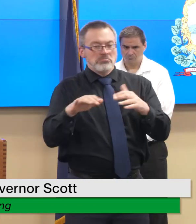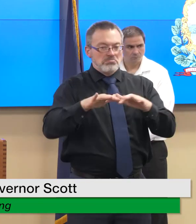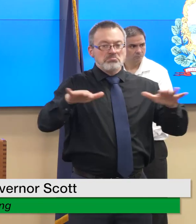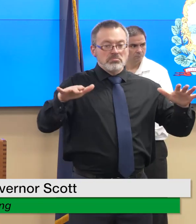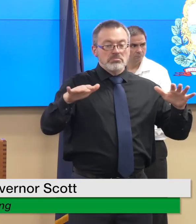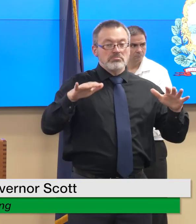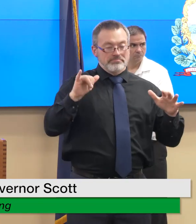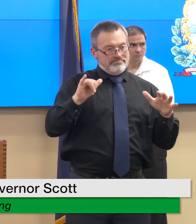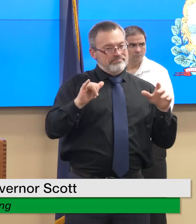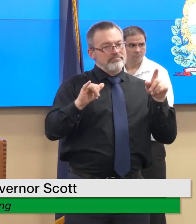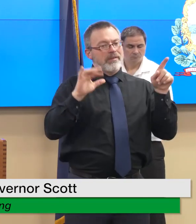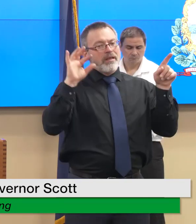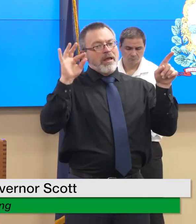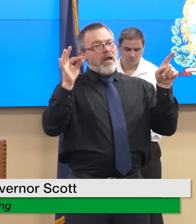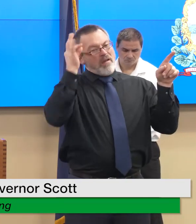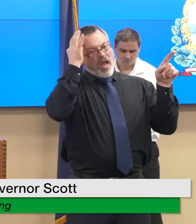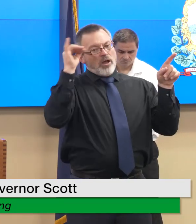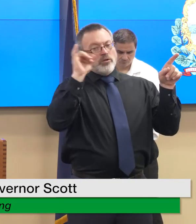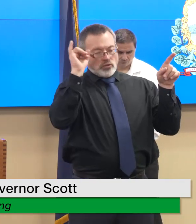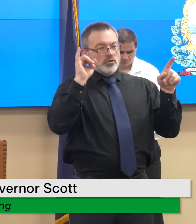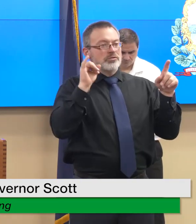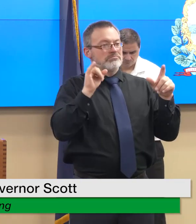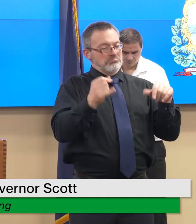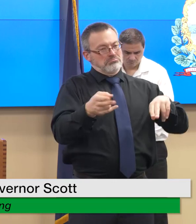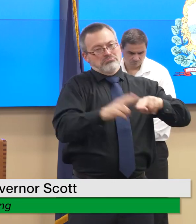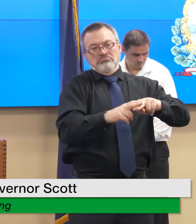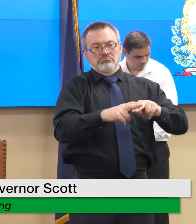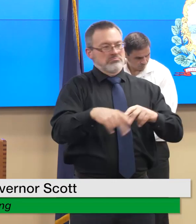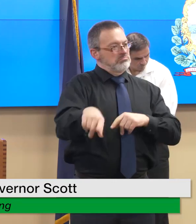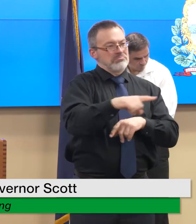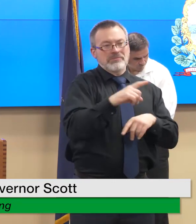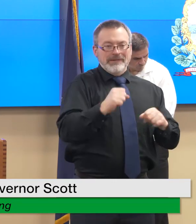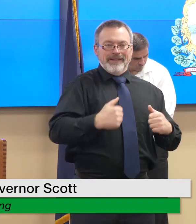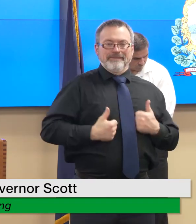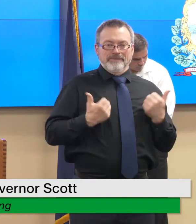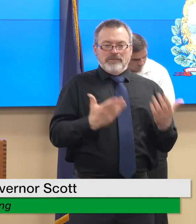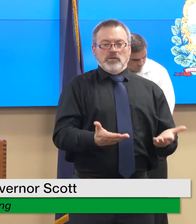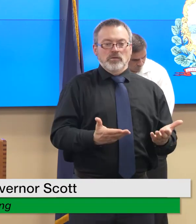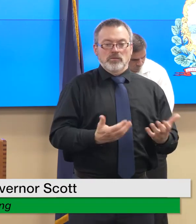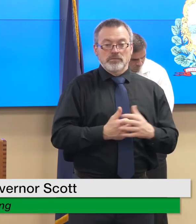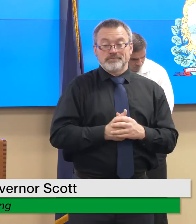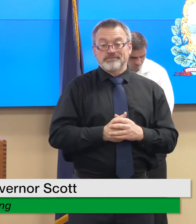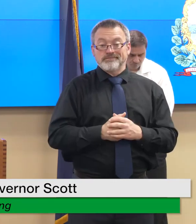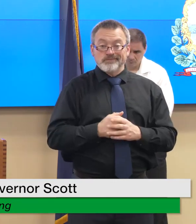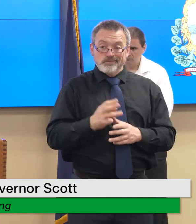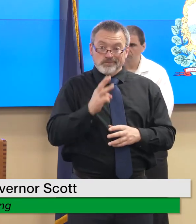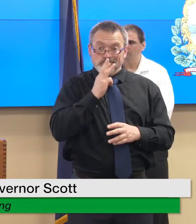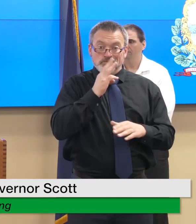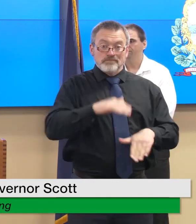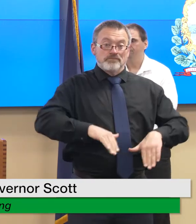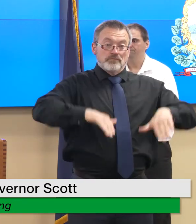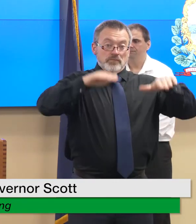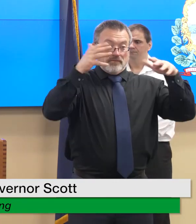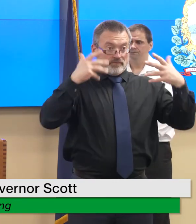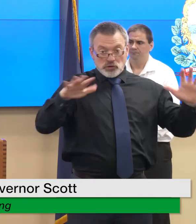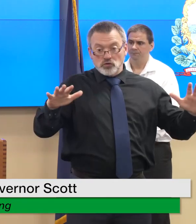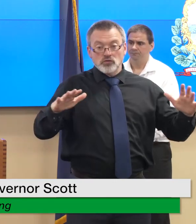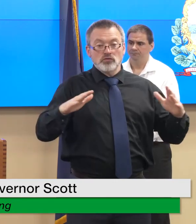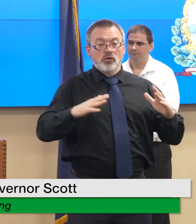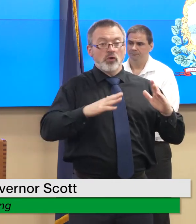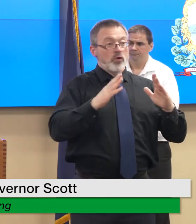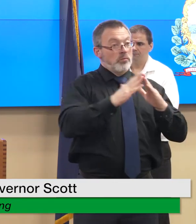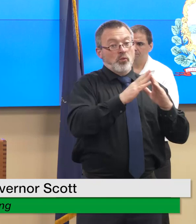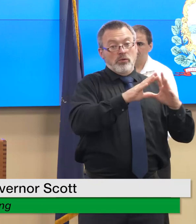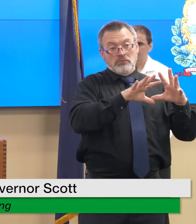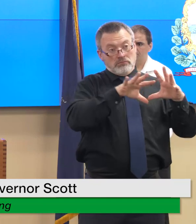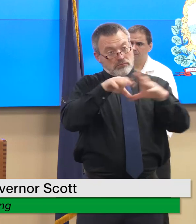insurance will remain available to residents. After a flood, communities participating in the NFIP will